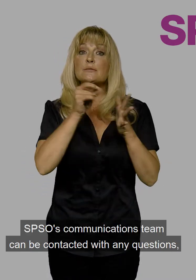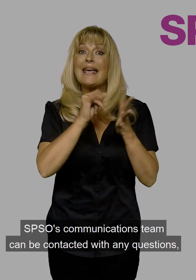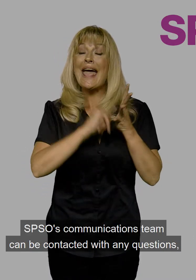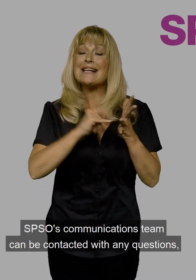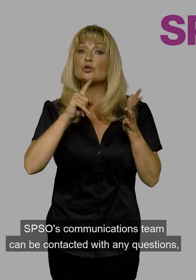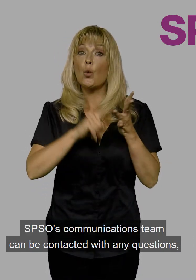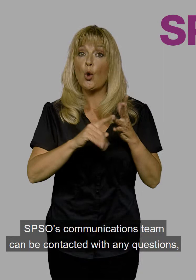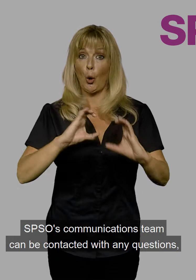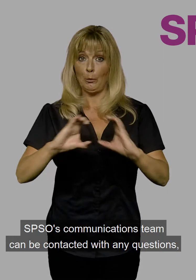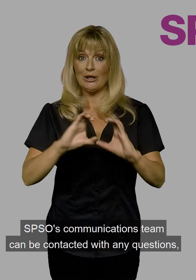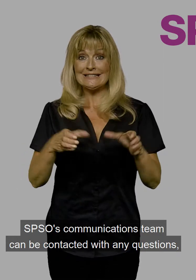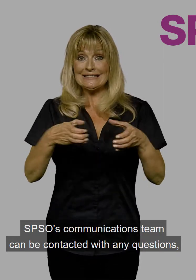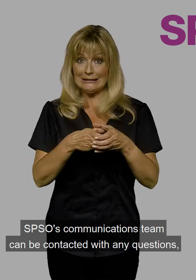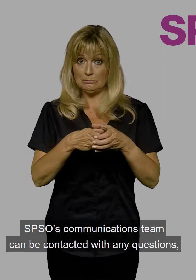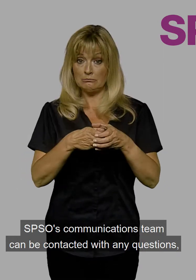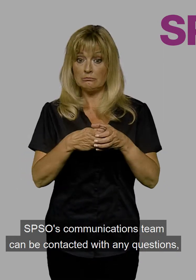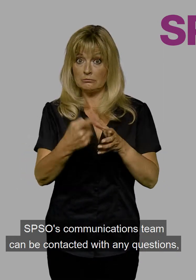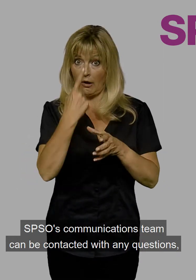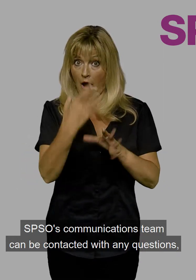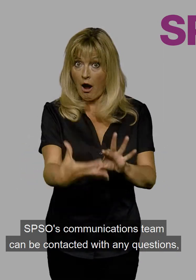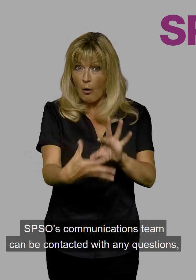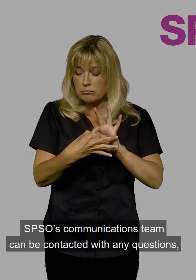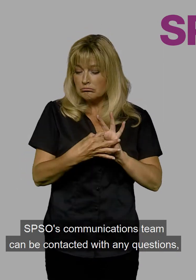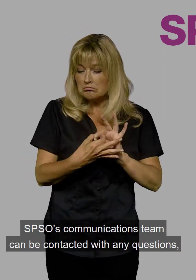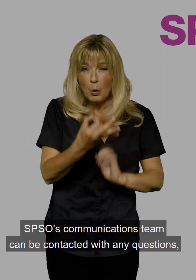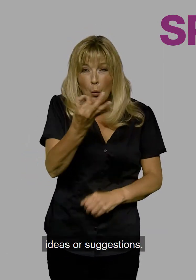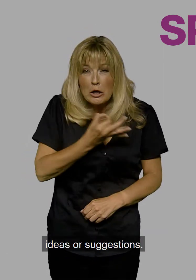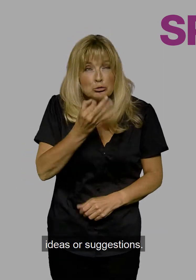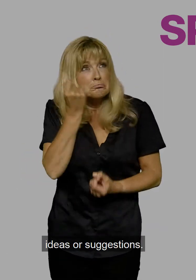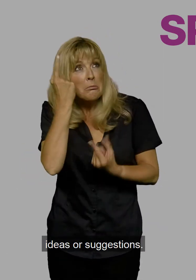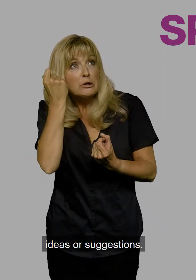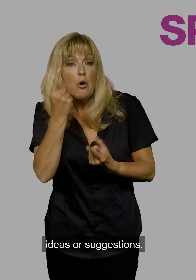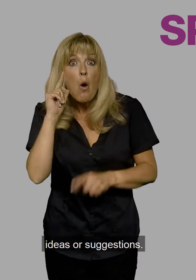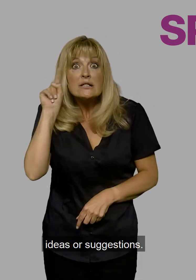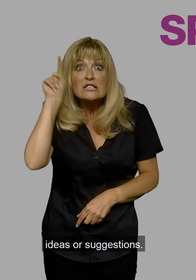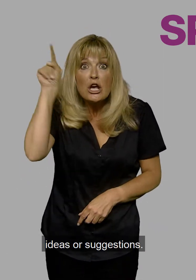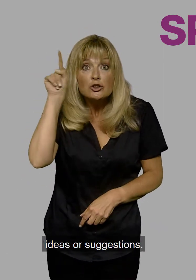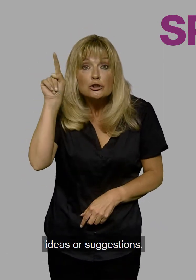SPSO's communications team can be contacted with any questions, ideas or suggestions.